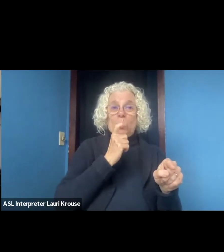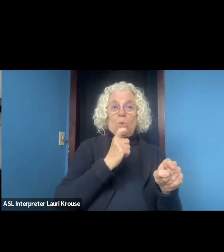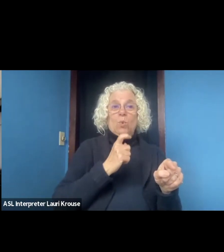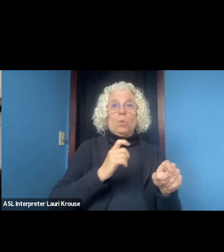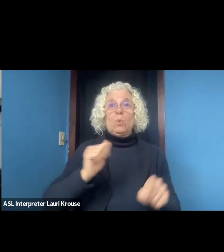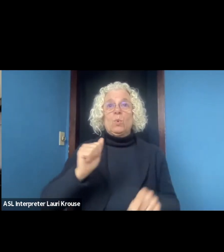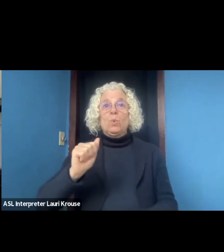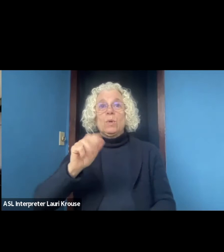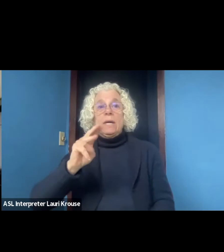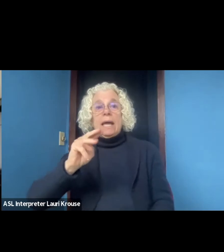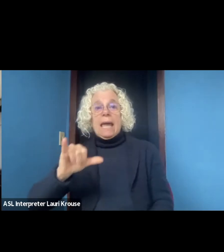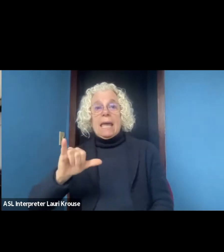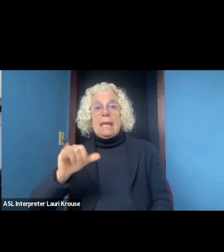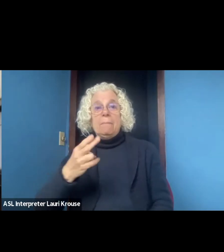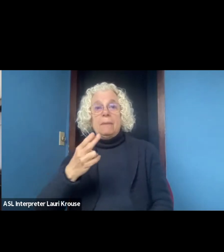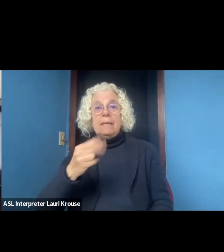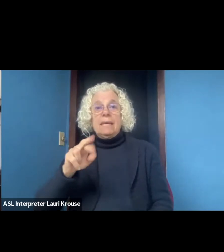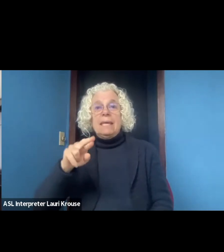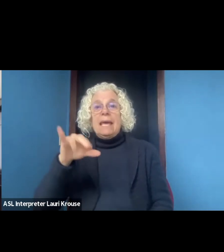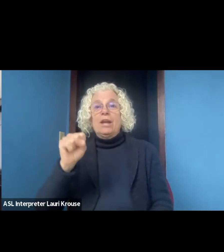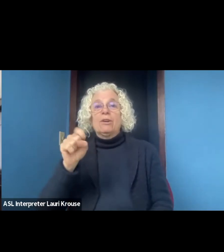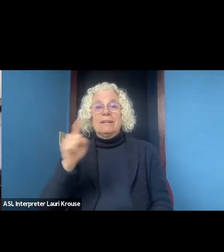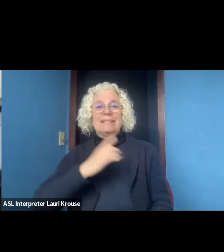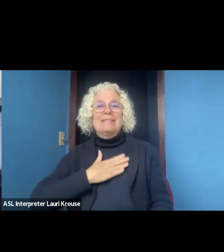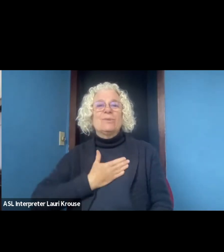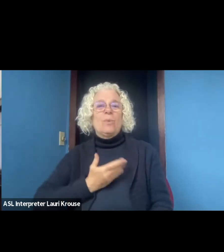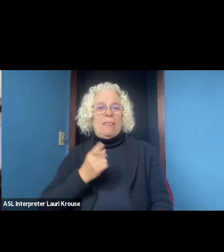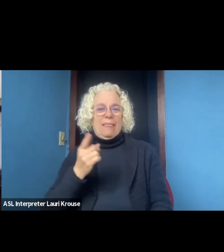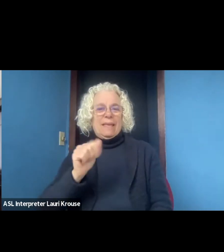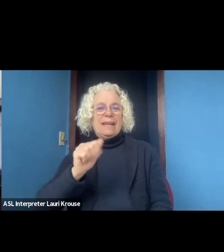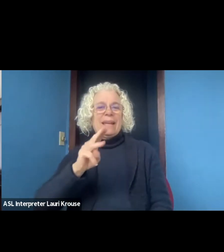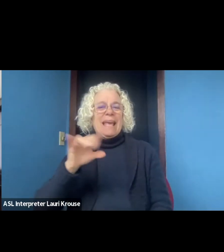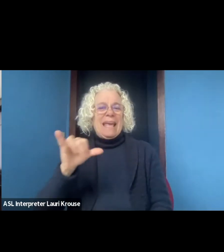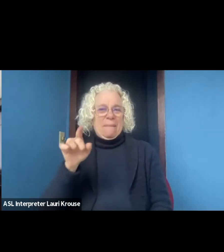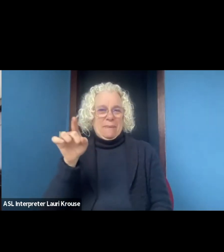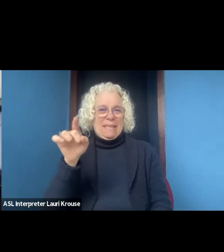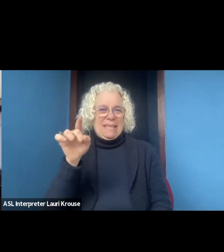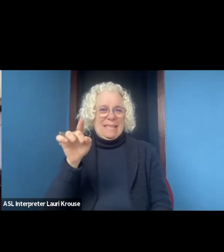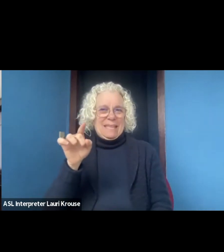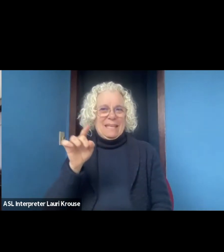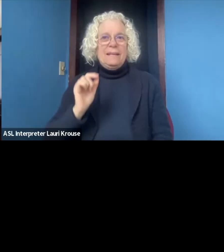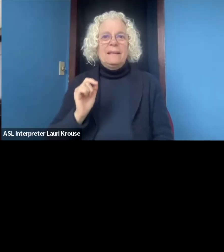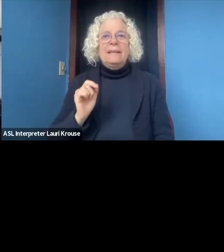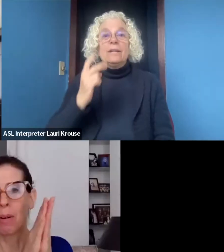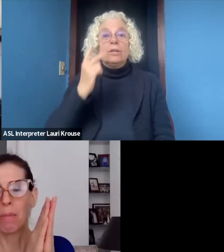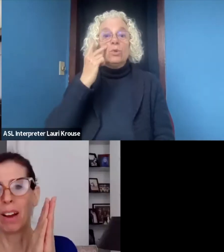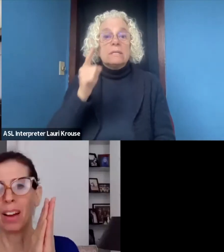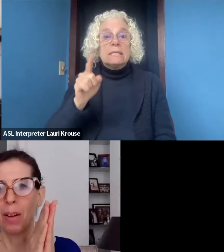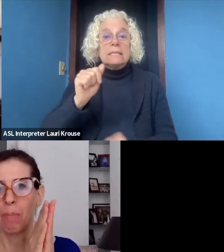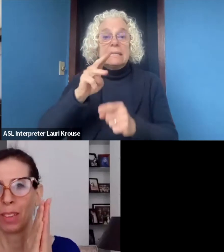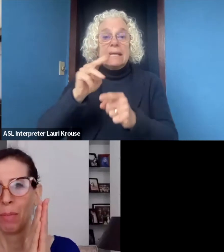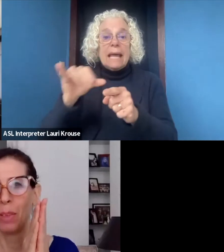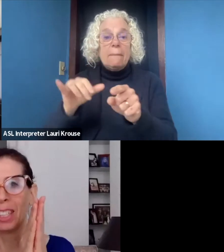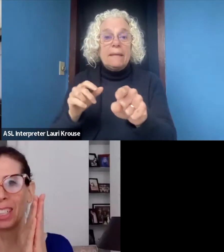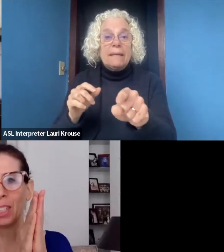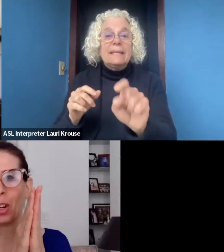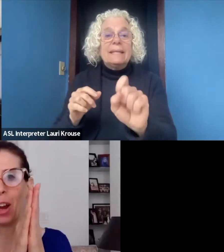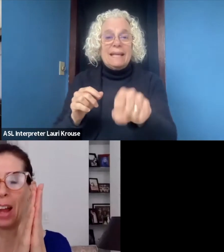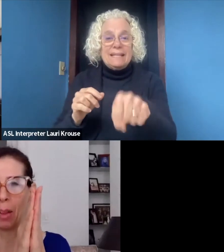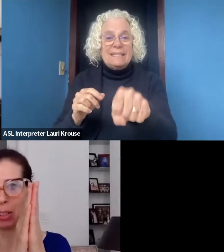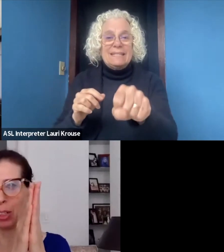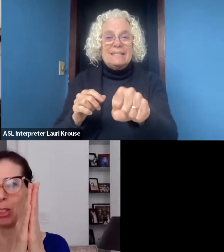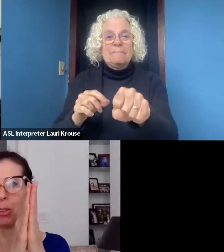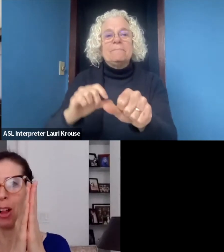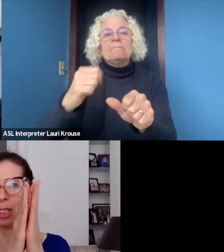Amy Harris. Yay, thank you, Amy. So whenever you're ready. I remember my music teacher